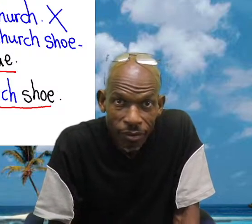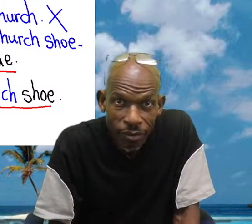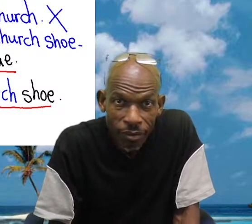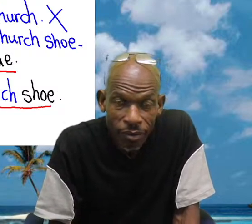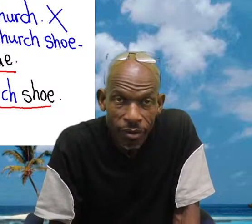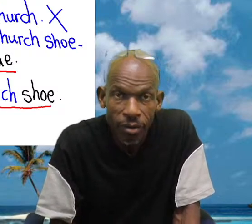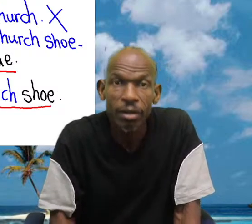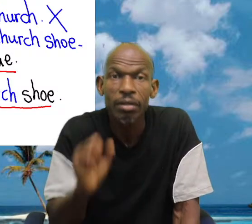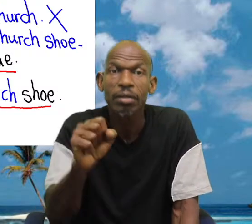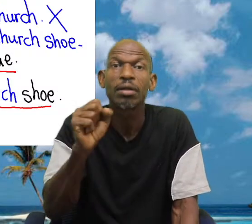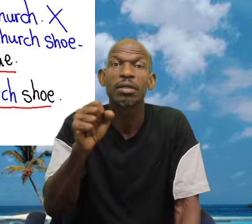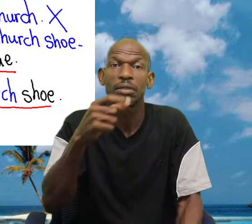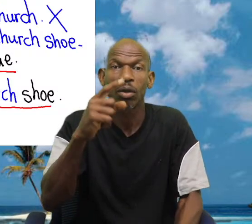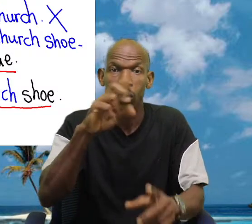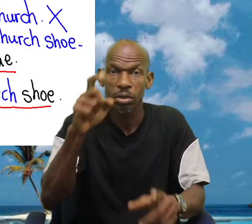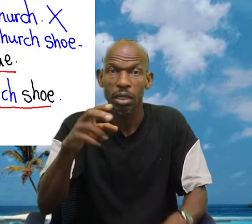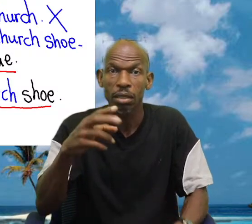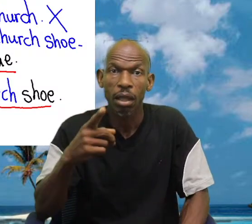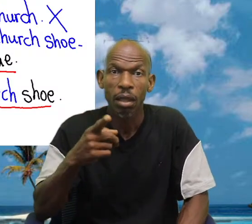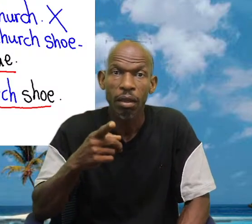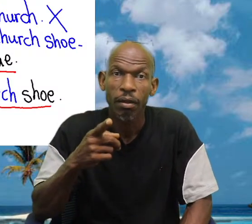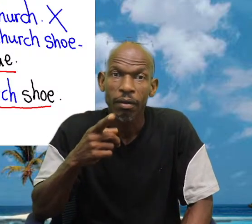Yes, you have a question for me?